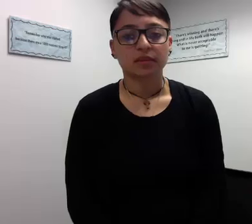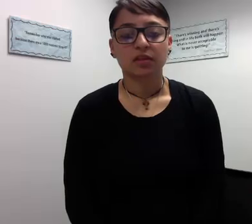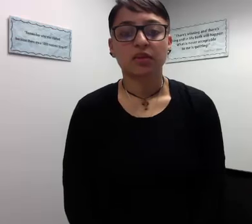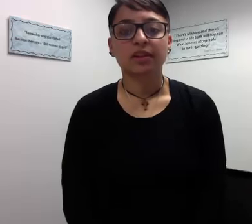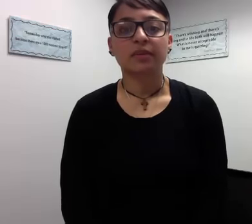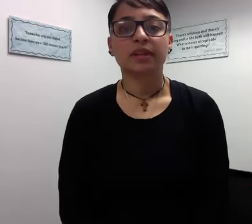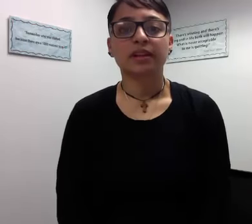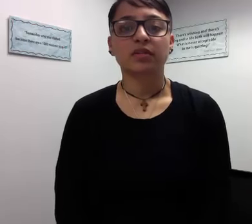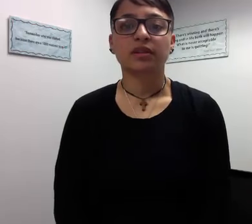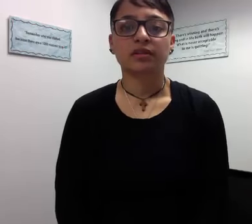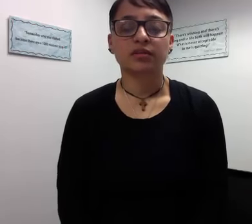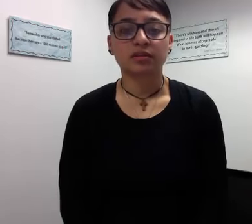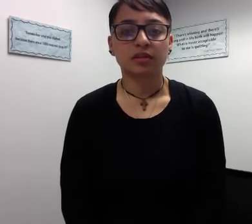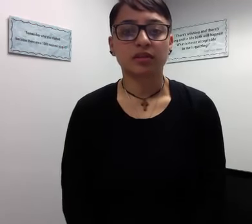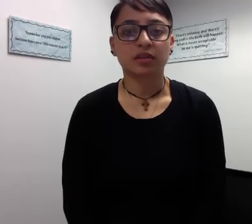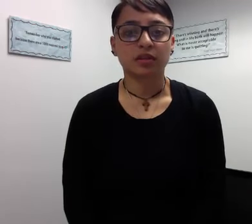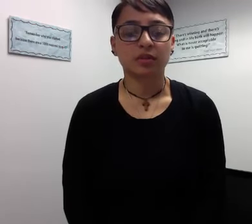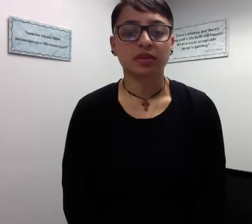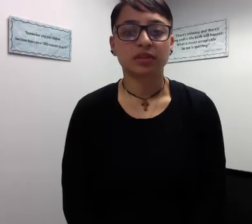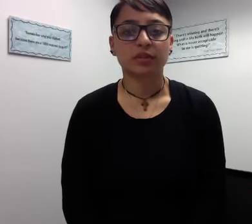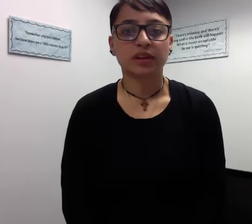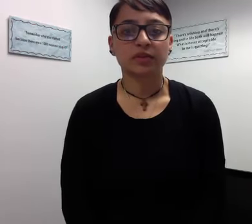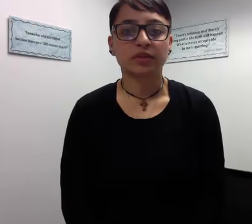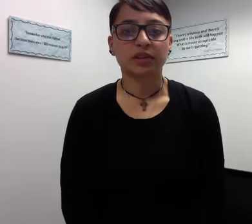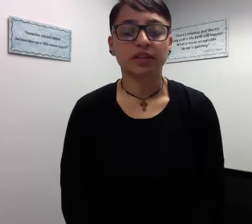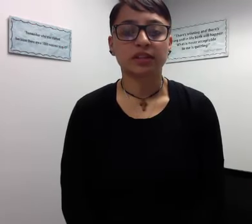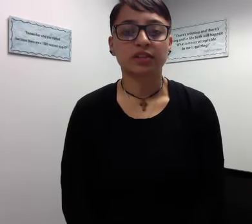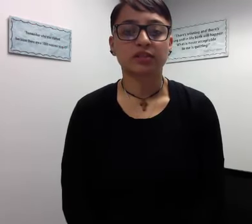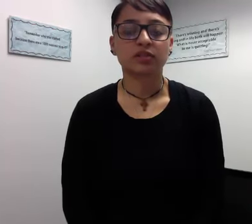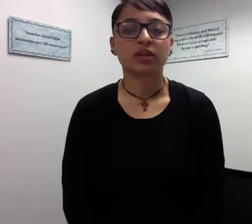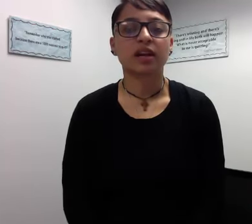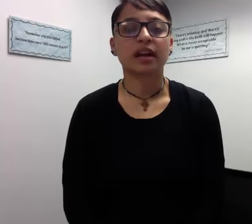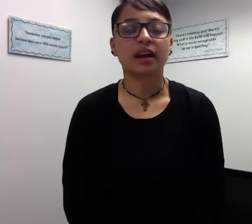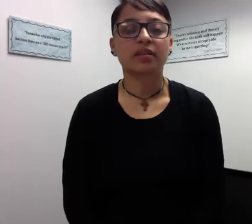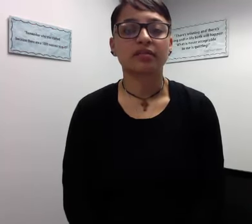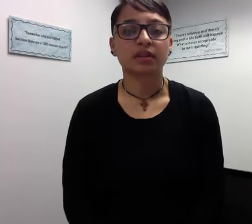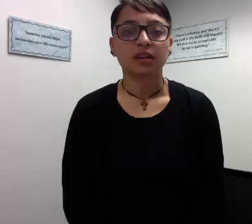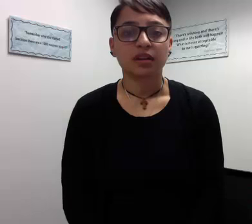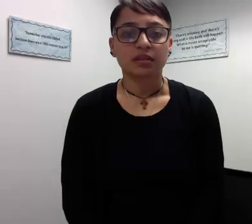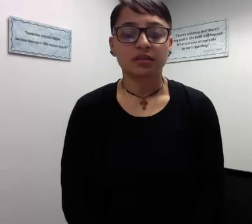So one topic that I noticed emergency management organizations do not have